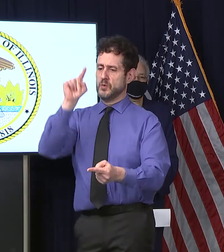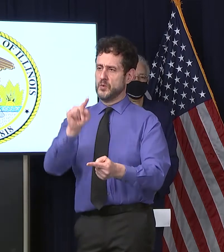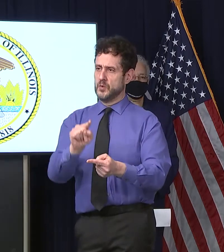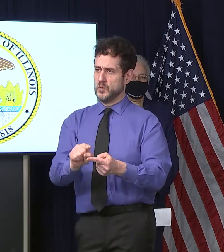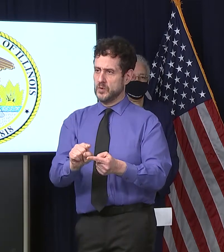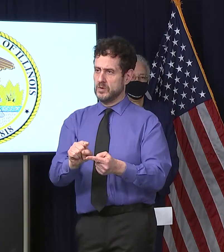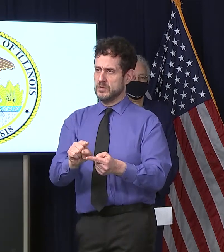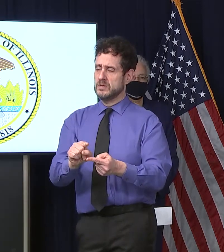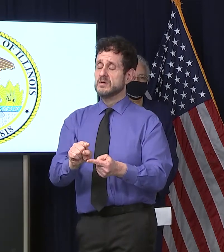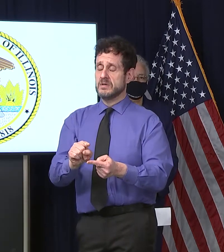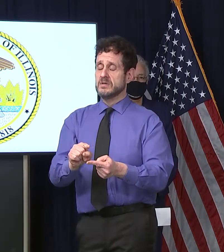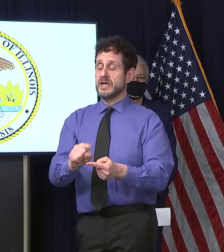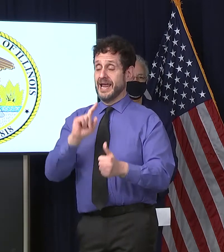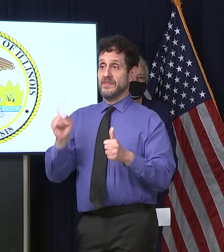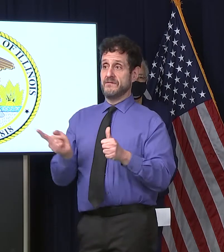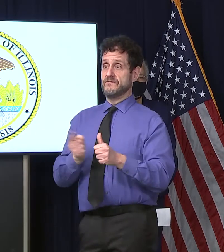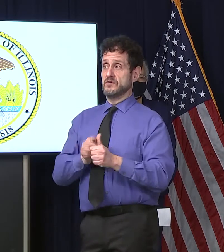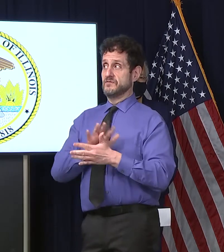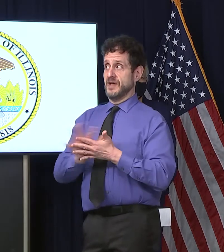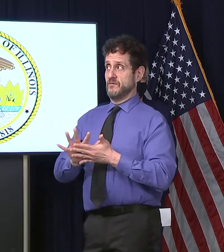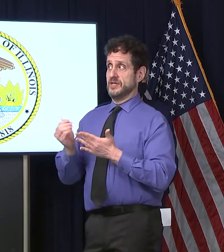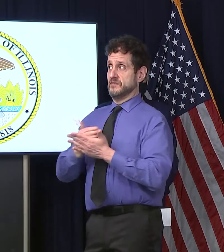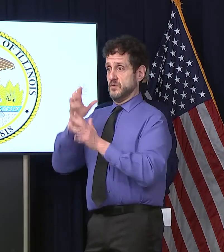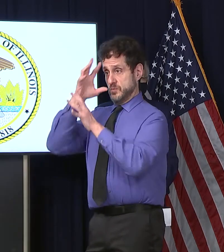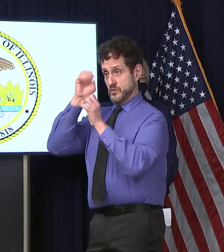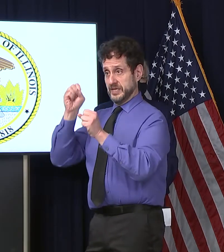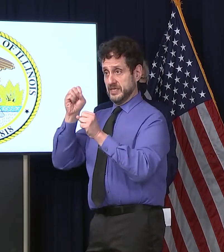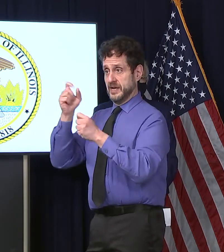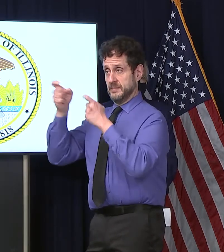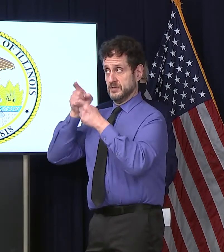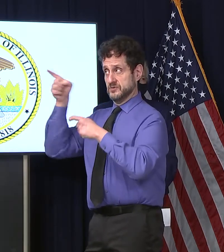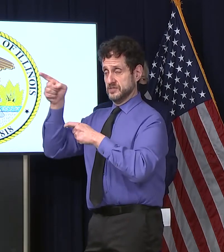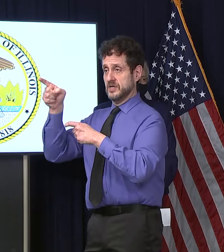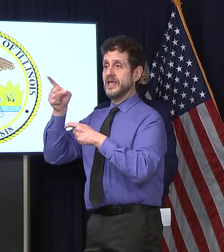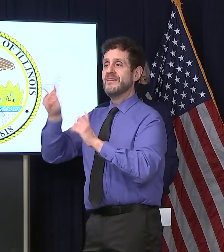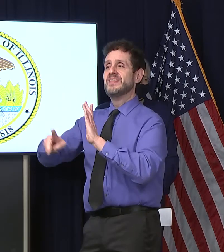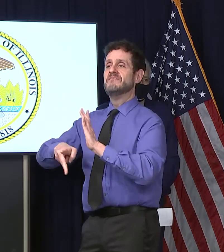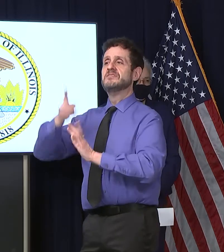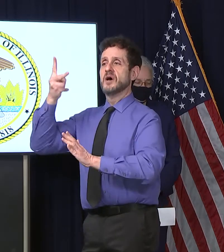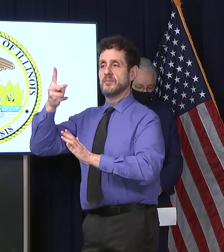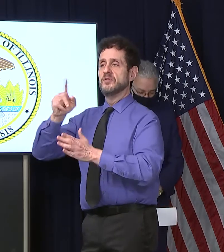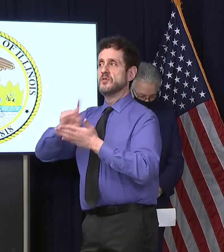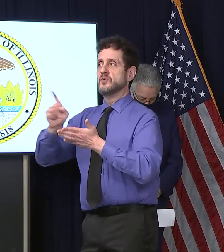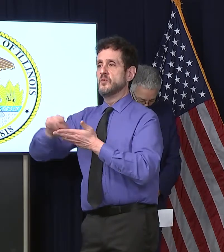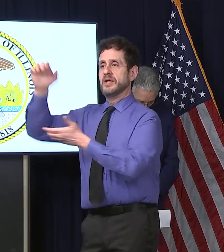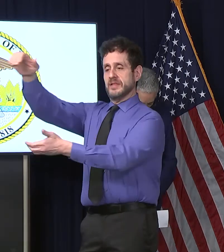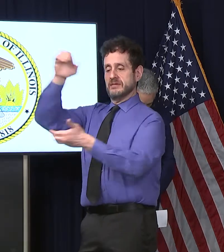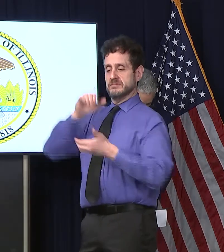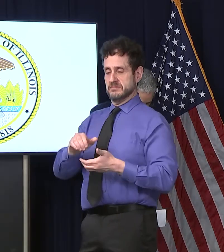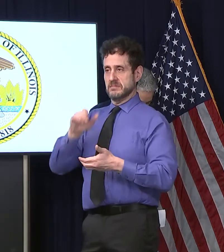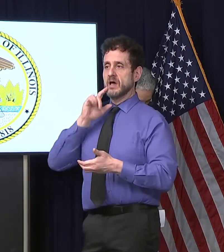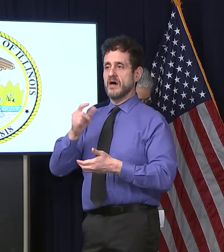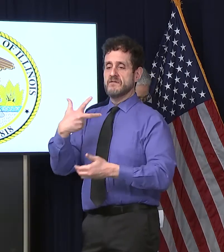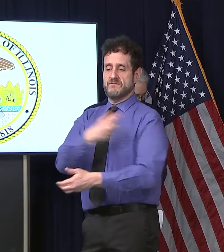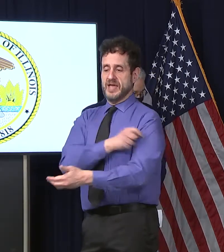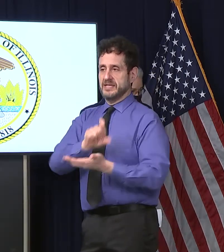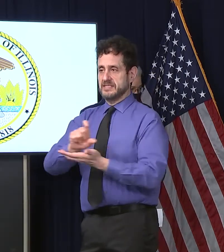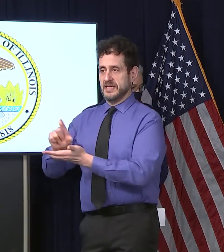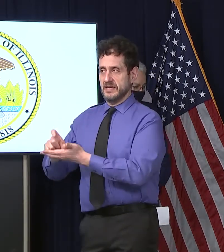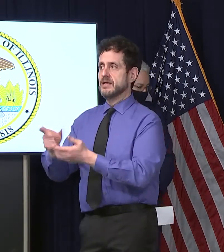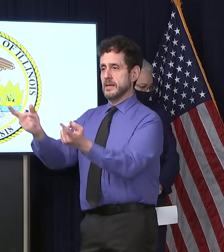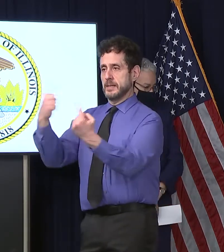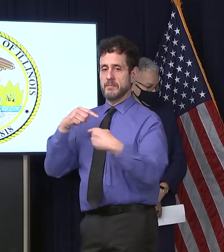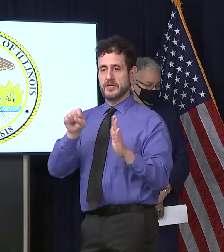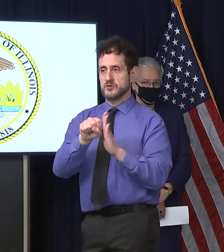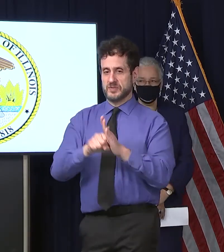new administration, the White House has nearly doubled the weekly supply of doses coming to states via direct shipments